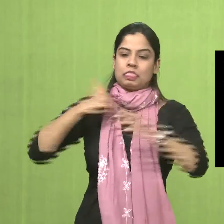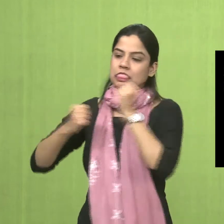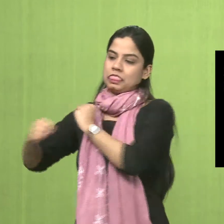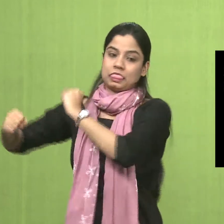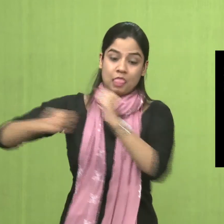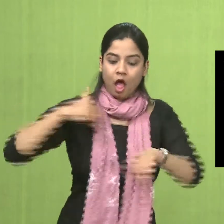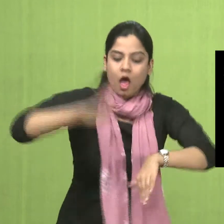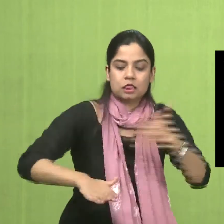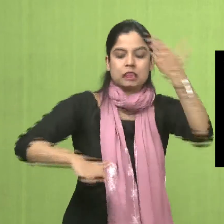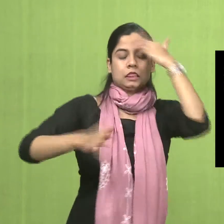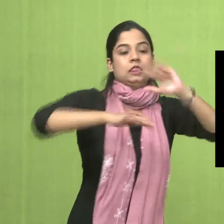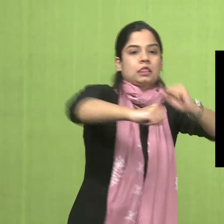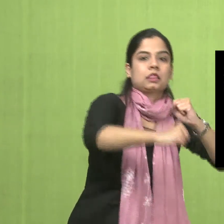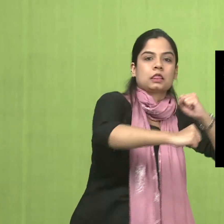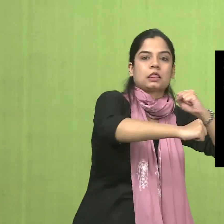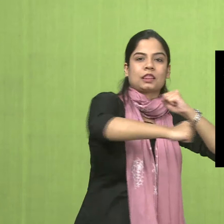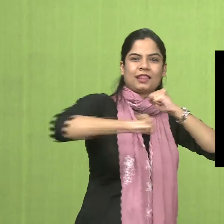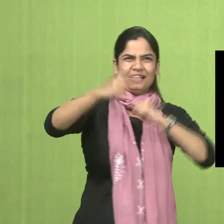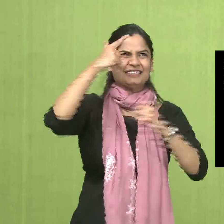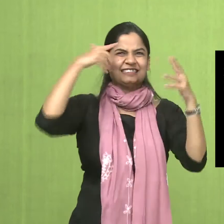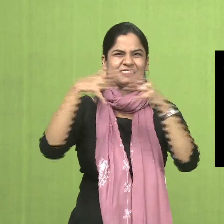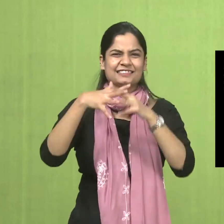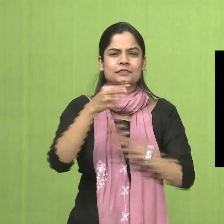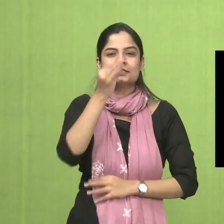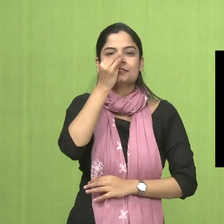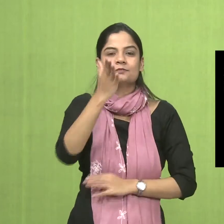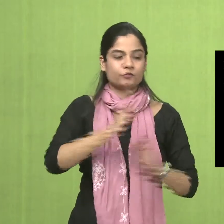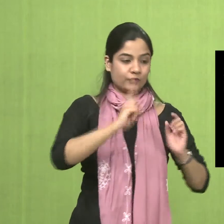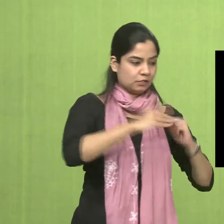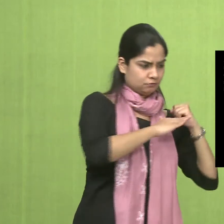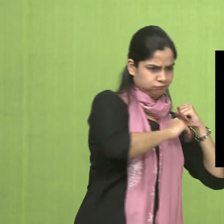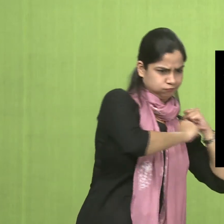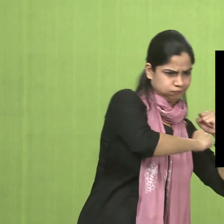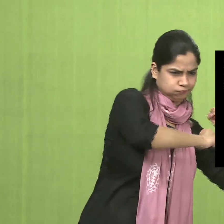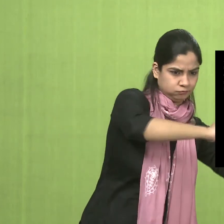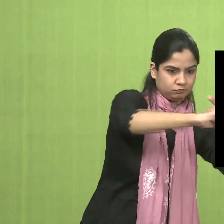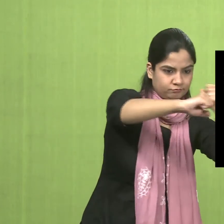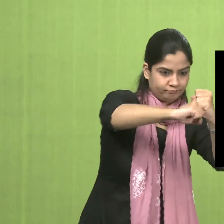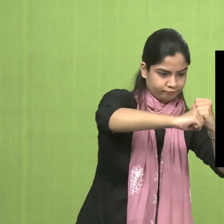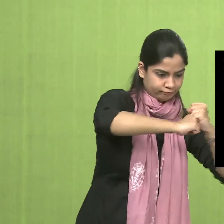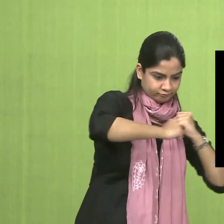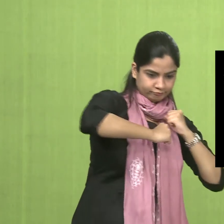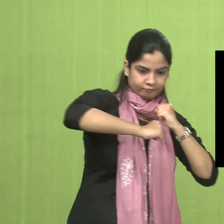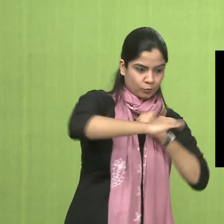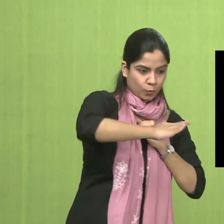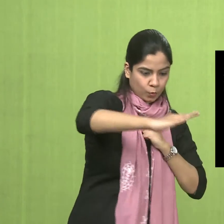the floor in the right direction, it'll always waste your time. So always go for continuous movement instead of zigzag movements.